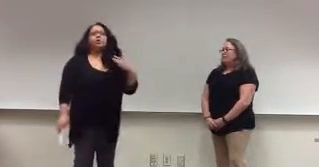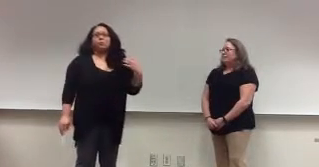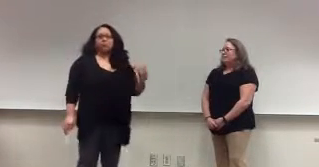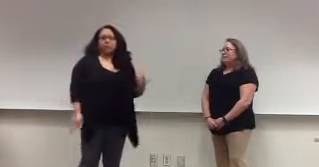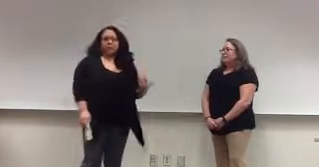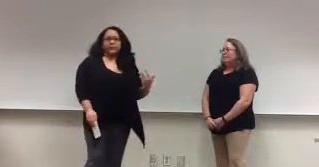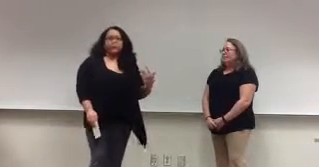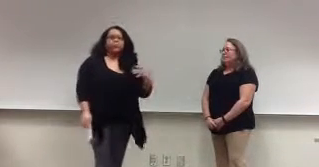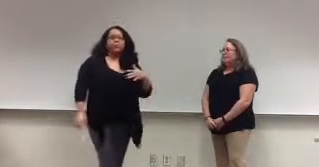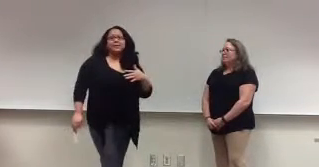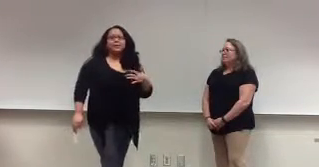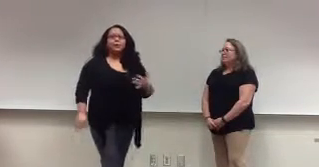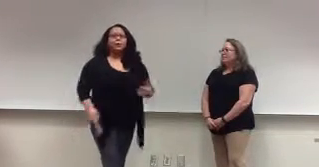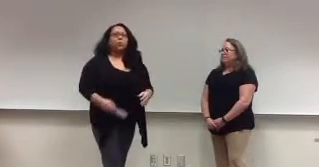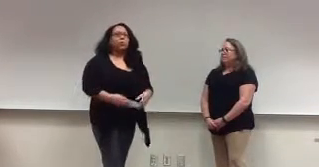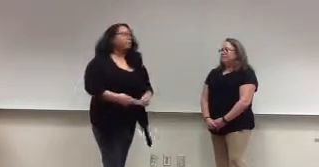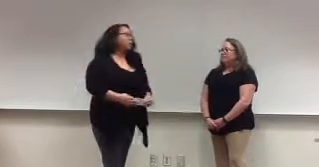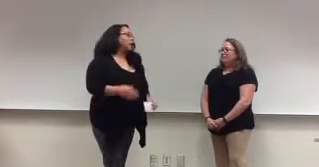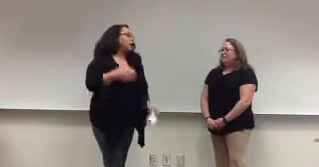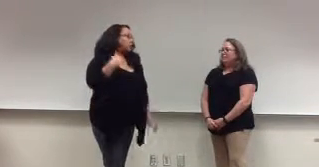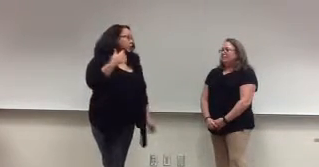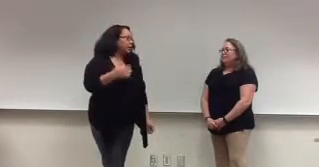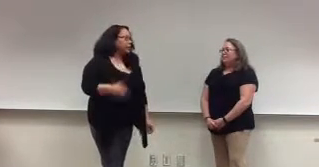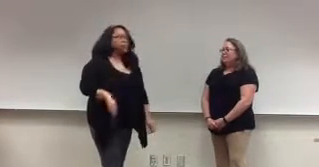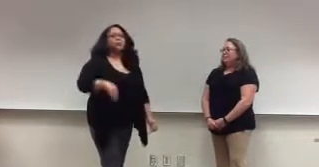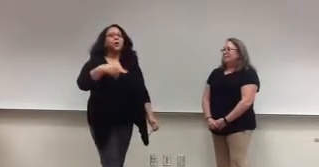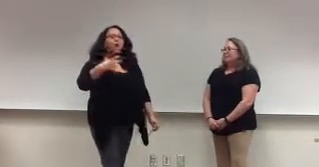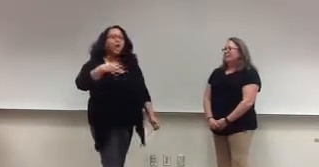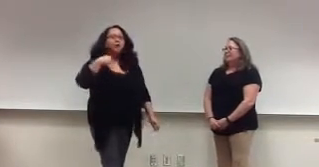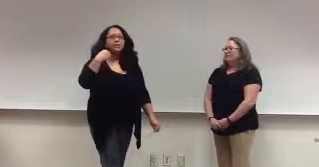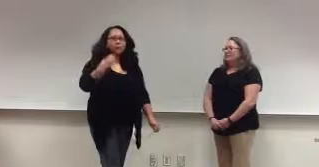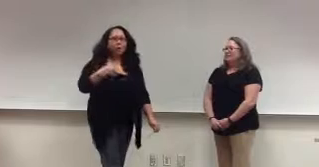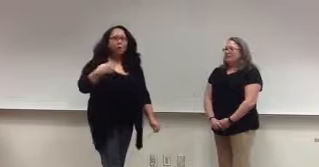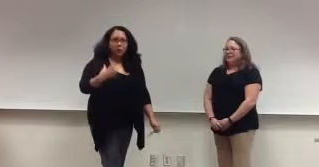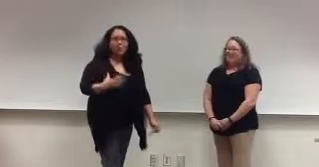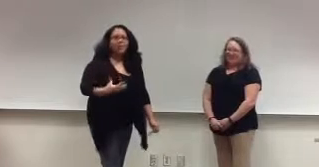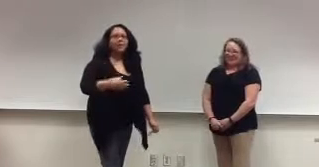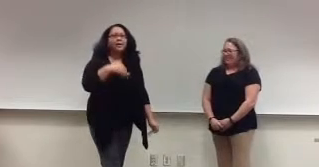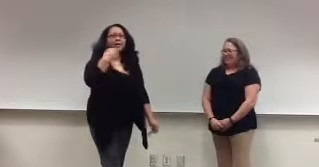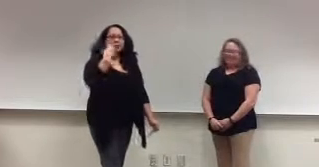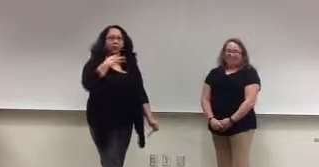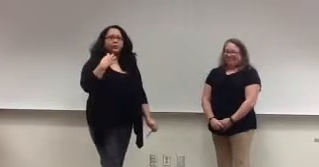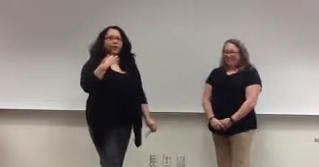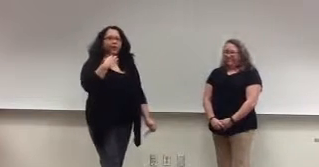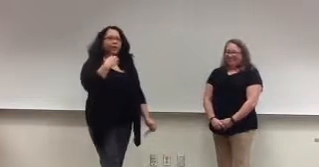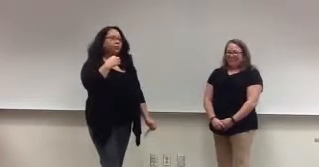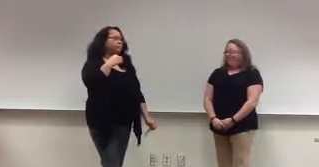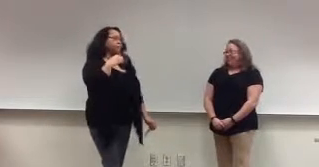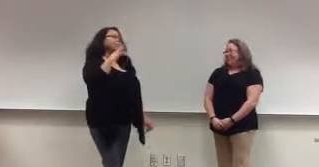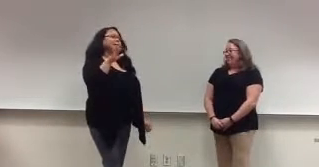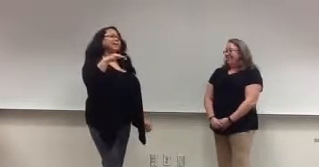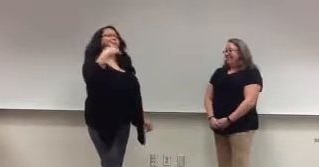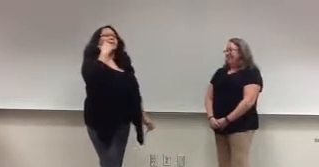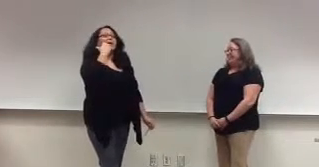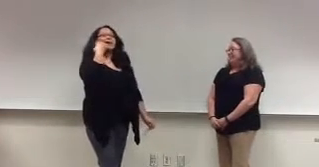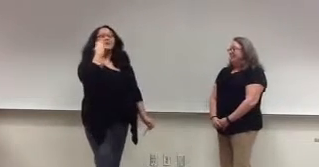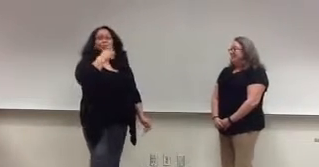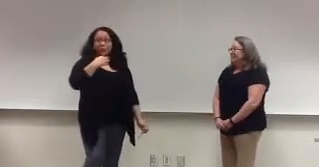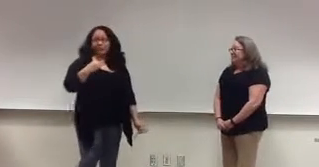normal voice. Do not whisper or talk slowly. If you talk slowly, it hinders your mouth, it distorts your